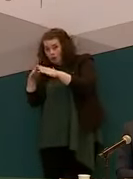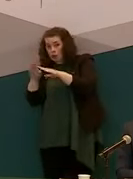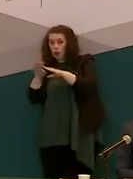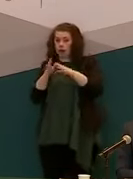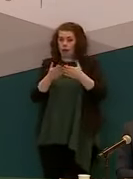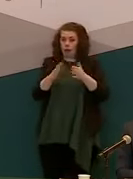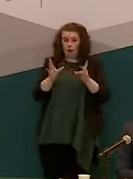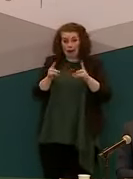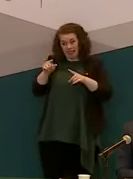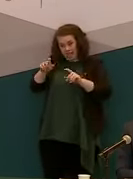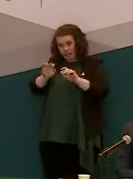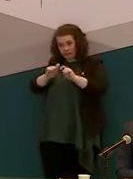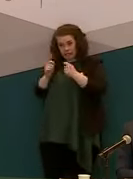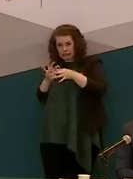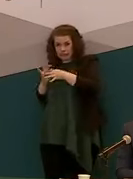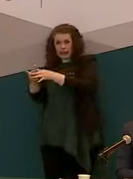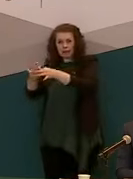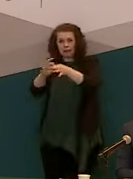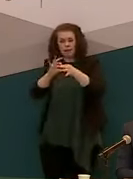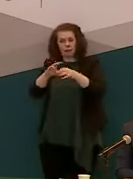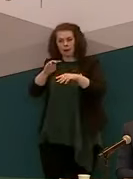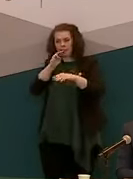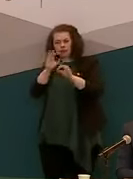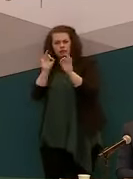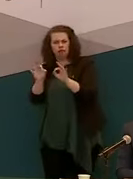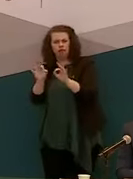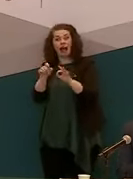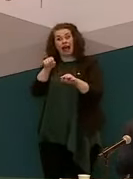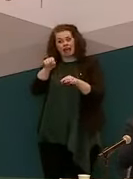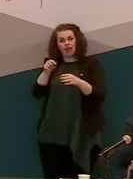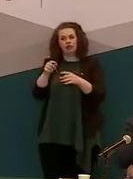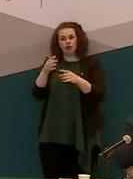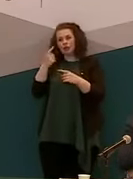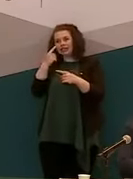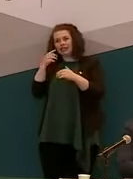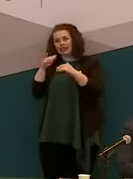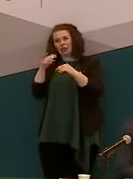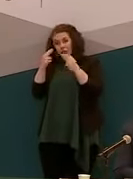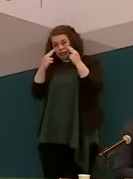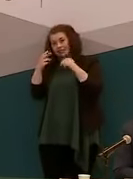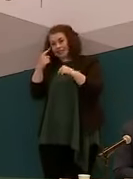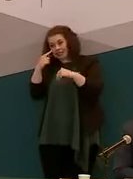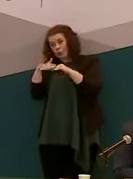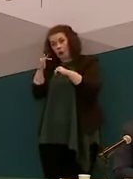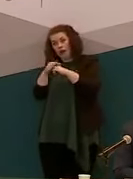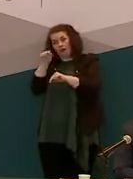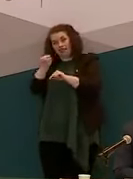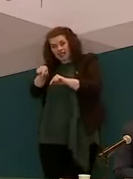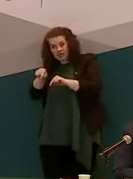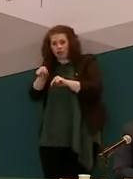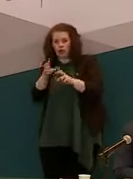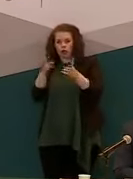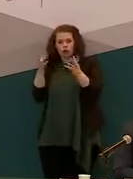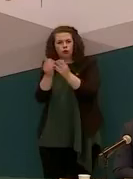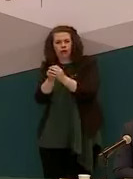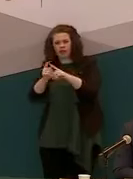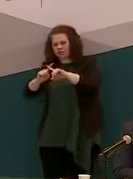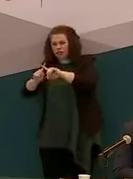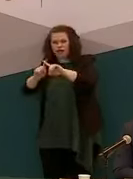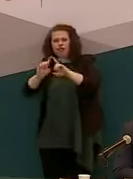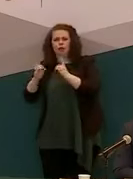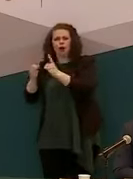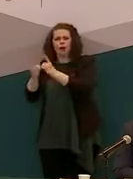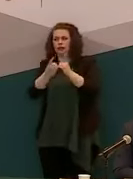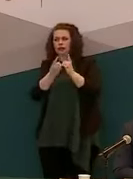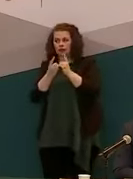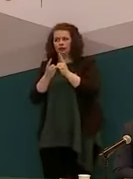the kind of combination we need to see in outbreaks, whether they're mental health facilities or nursing home. It's public health led, it involves